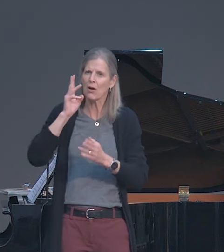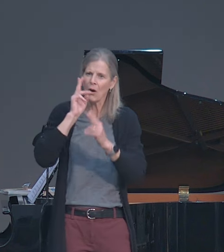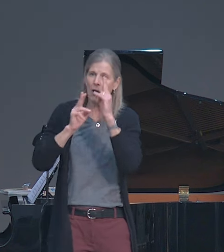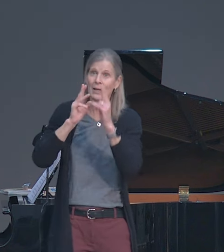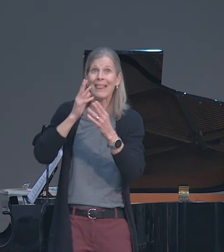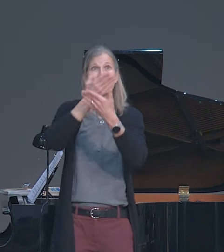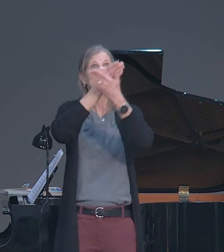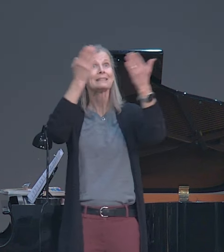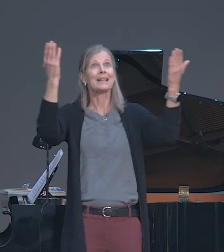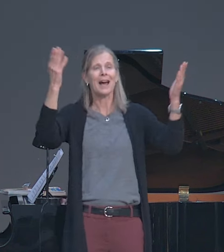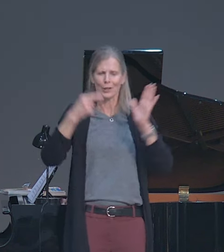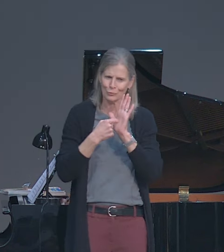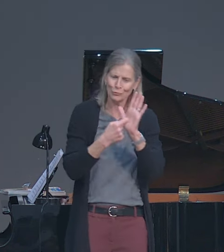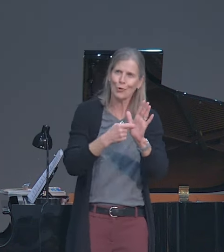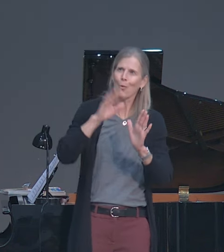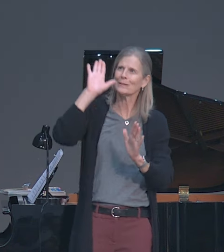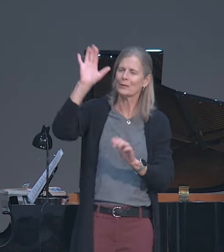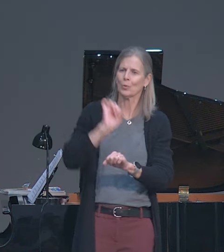his handiwork."